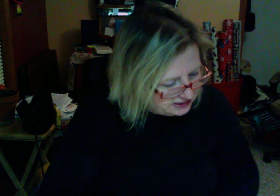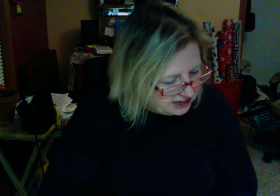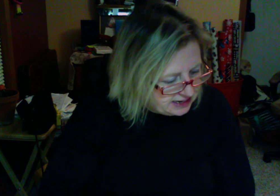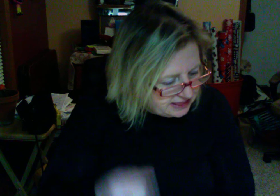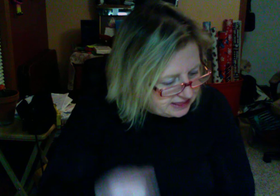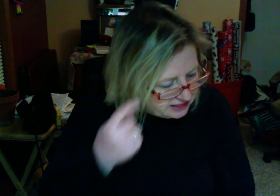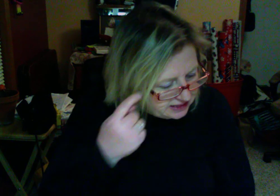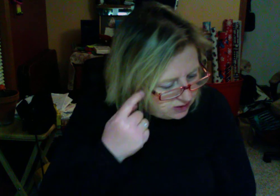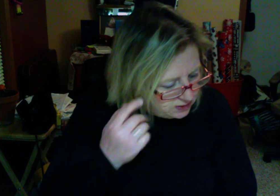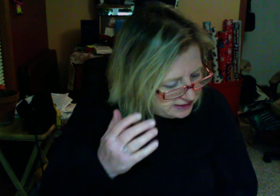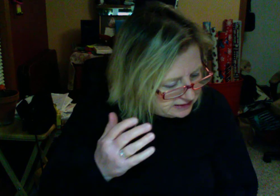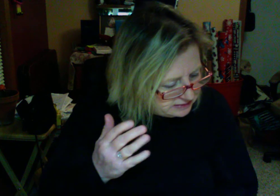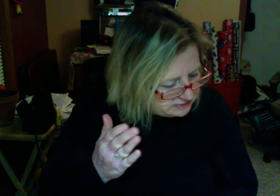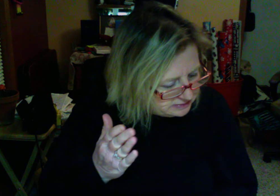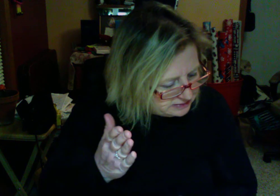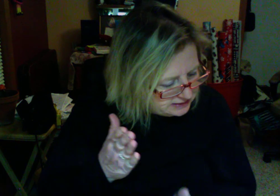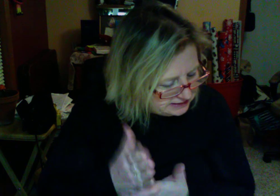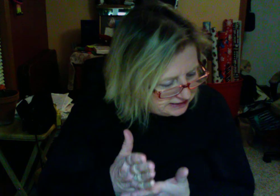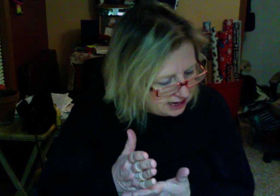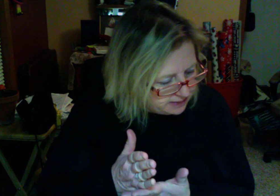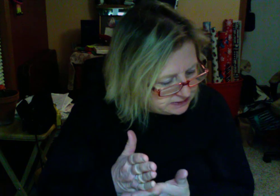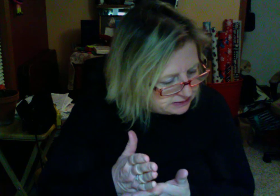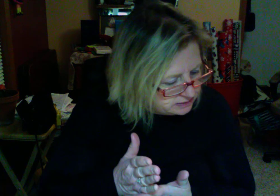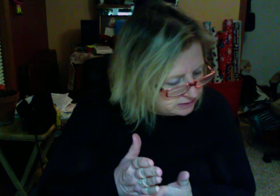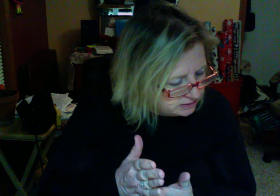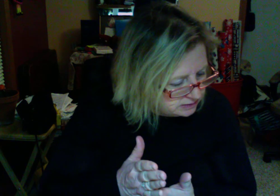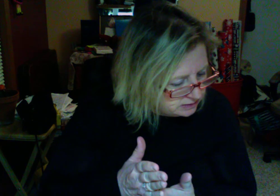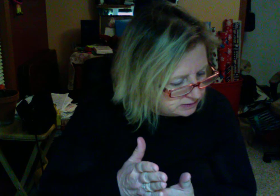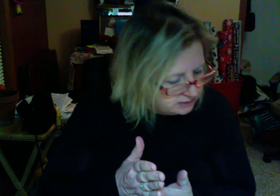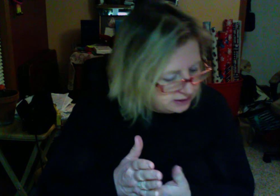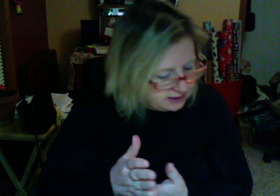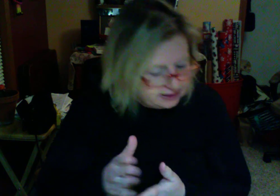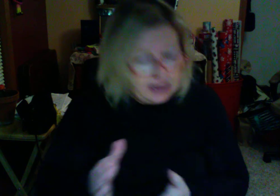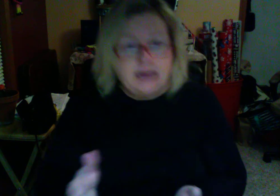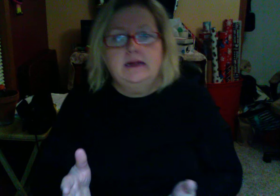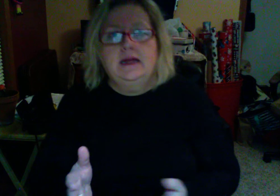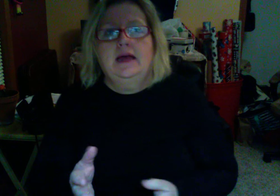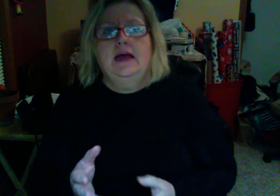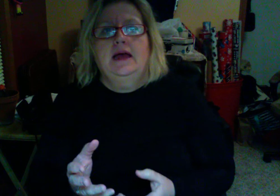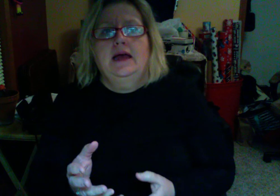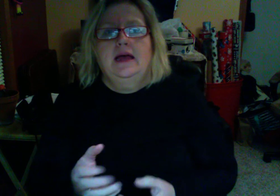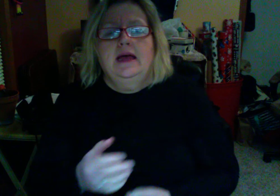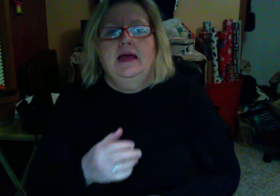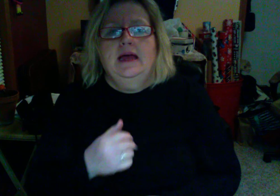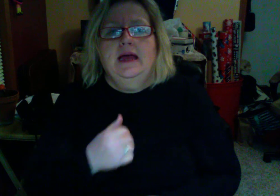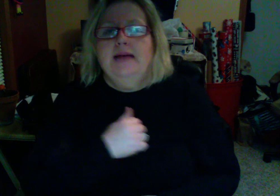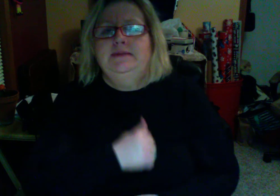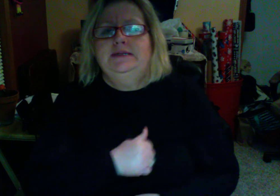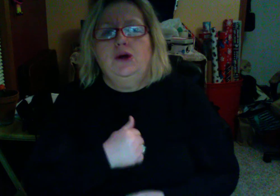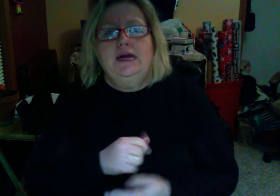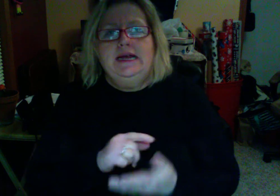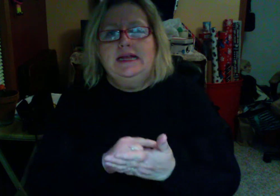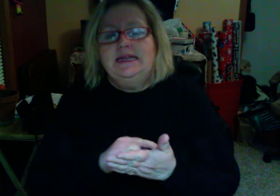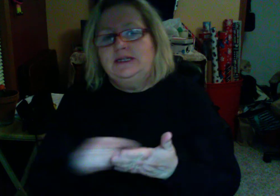And I think we stopped at that. I'm sorry this